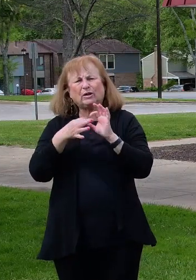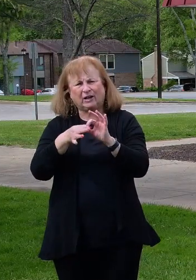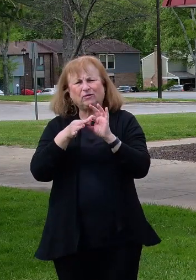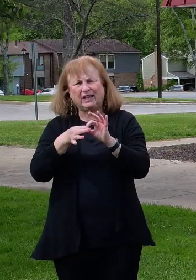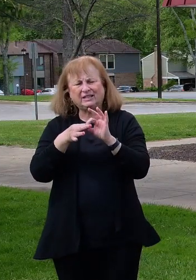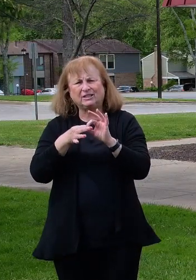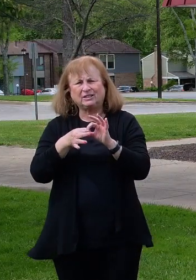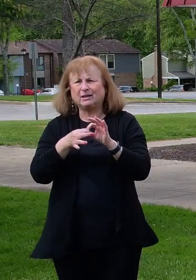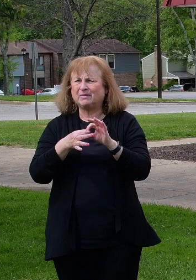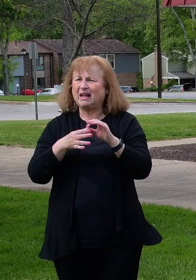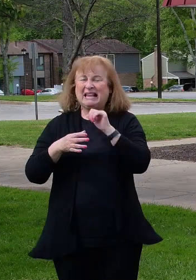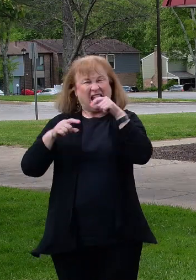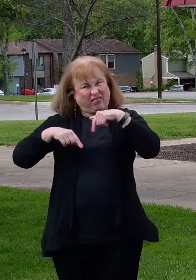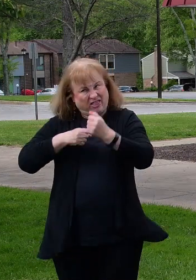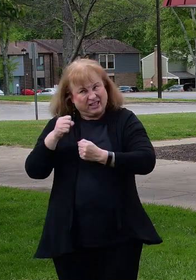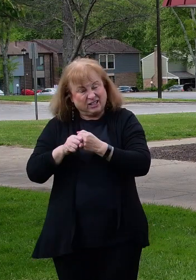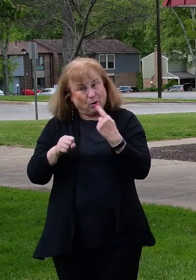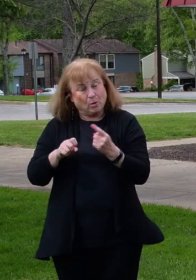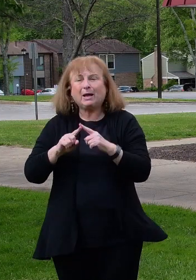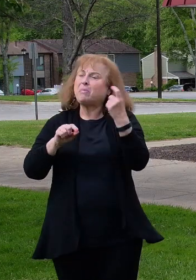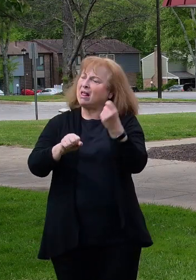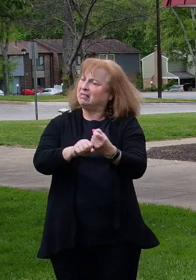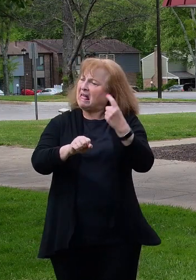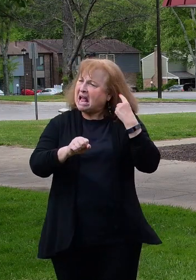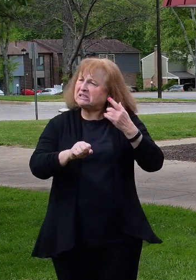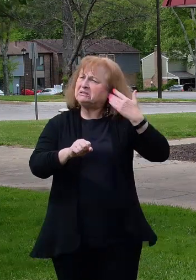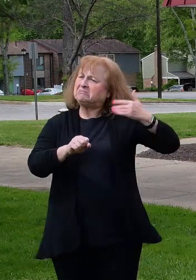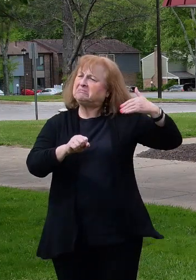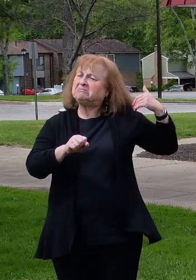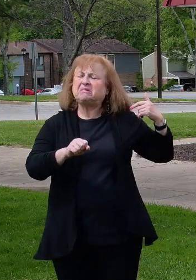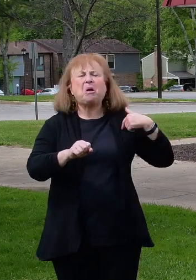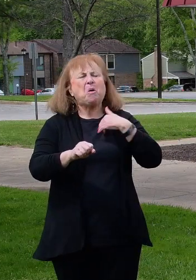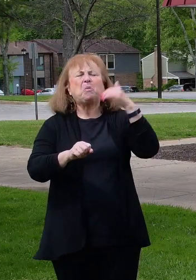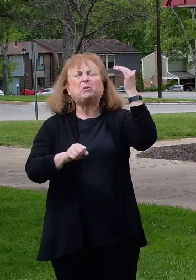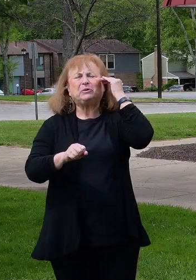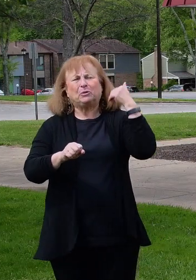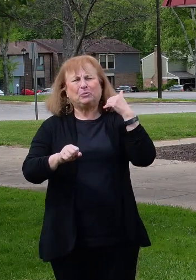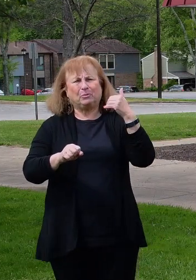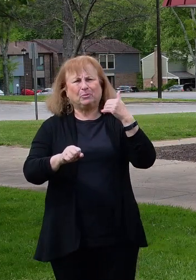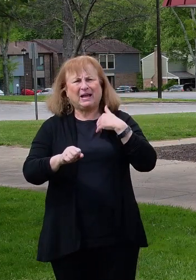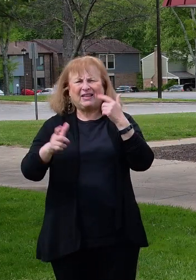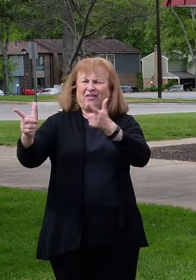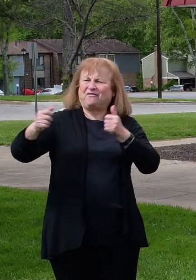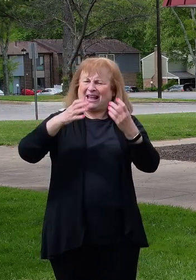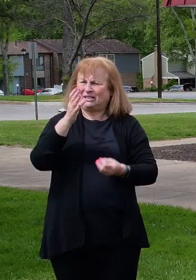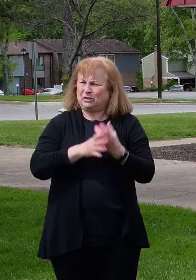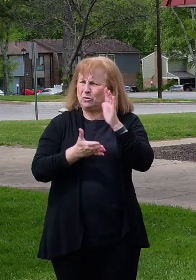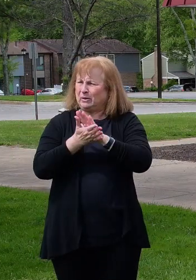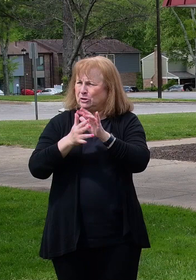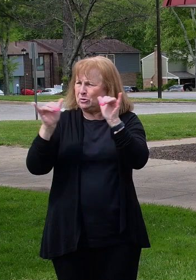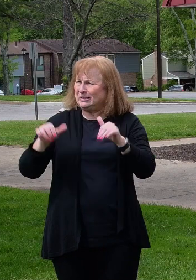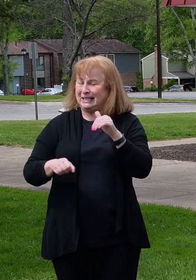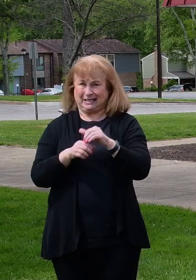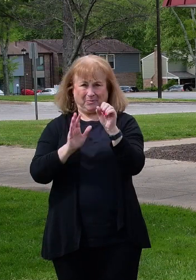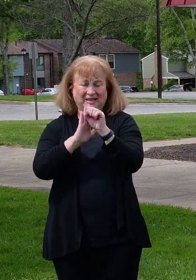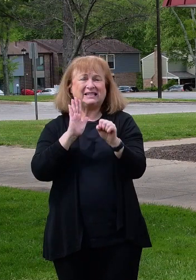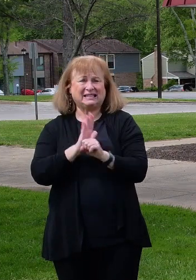relationship. And not this year only, but last year as well, we knew that we had the fastest growing school system in the